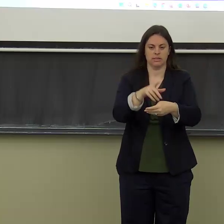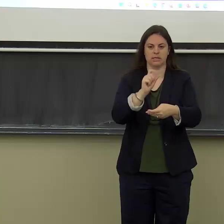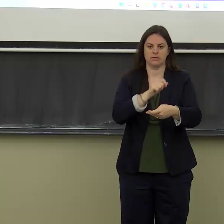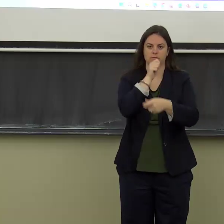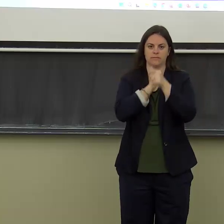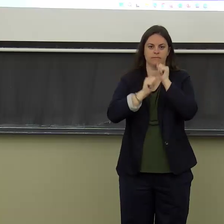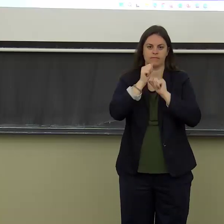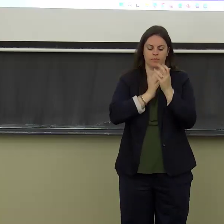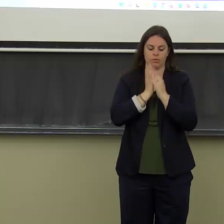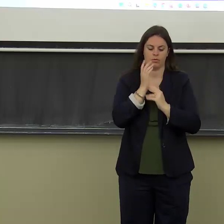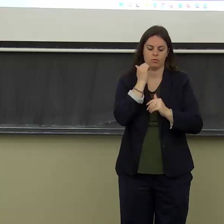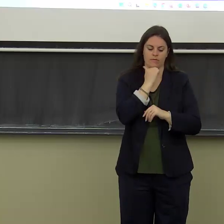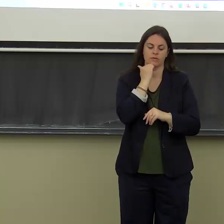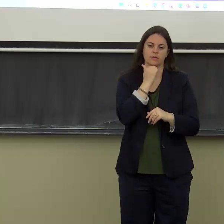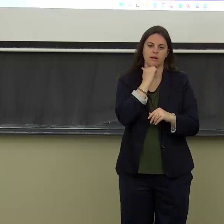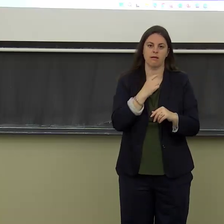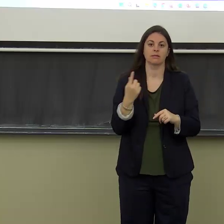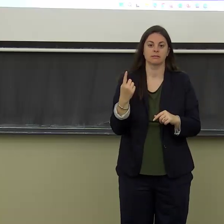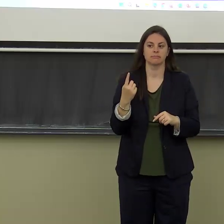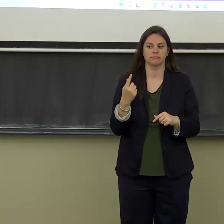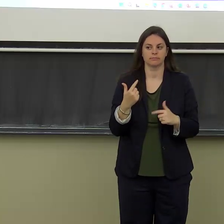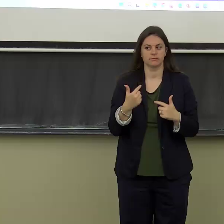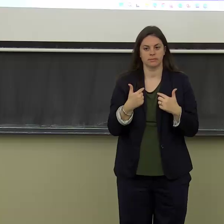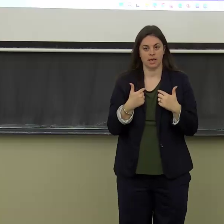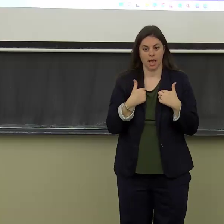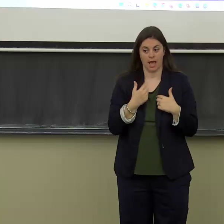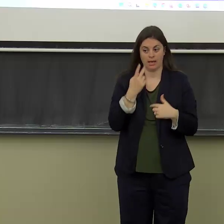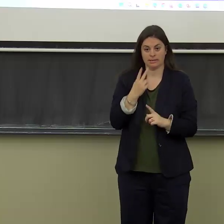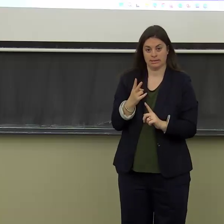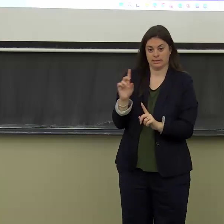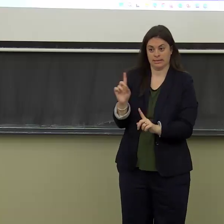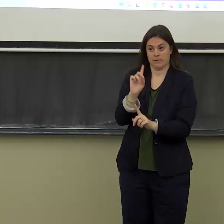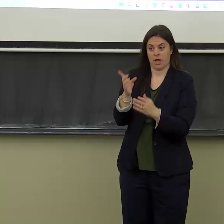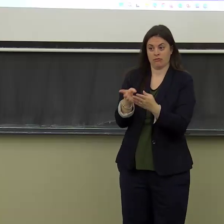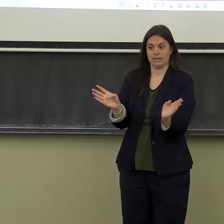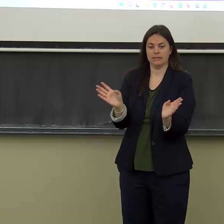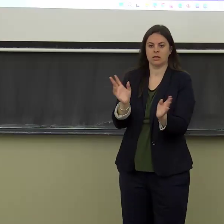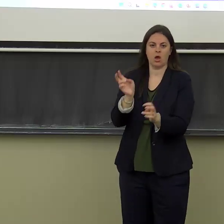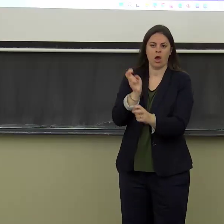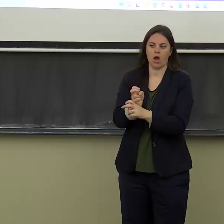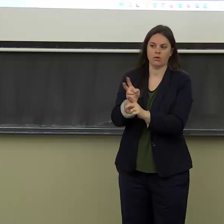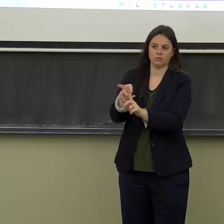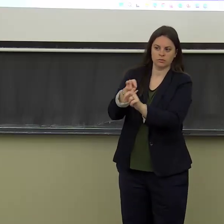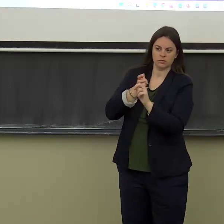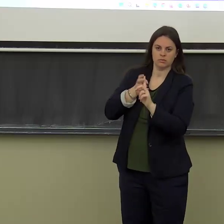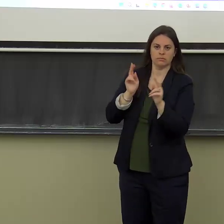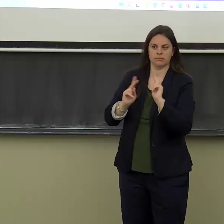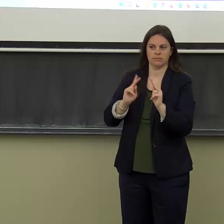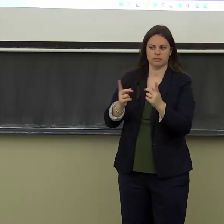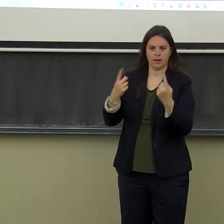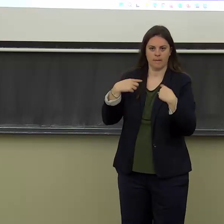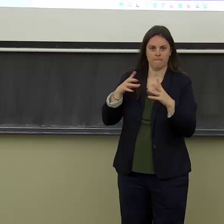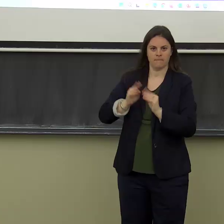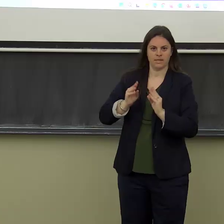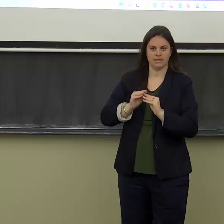grieves that fact when I see democracy. It's like, it's been very hard to get people out to meetings as long as I've been alive. And so I'm